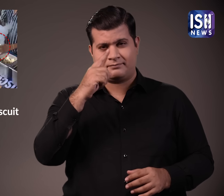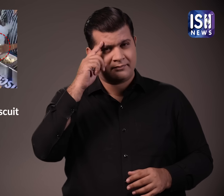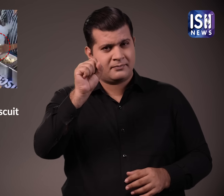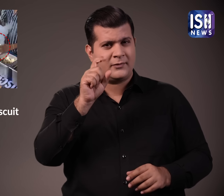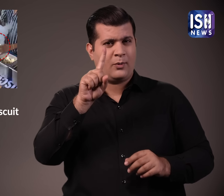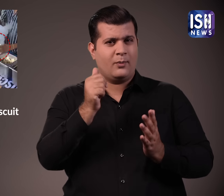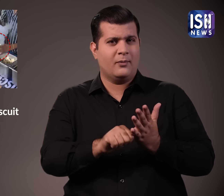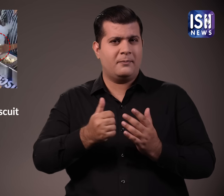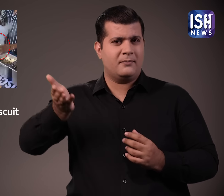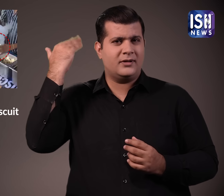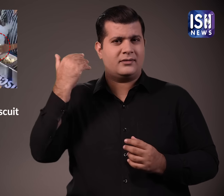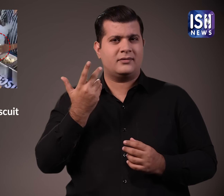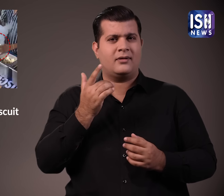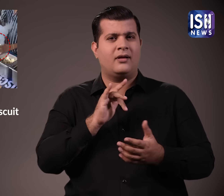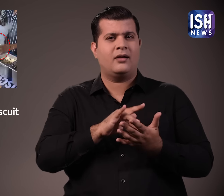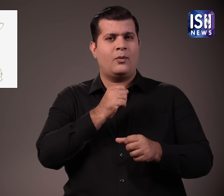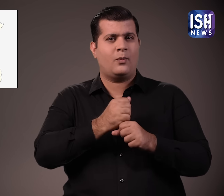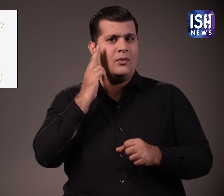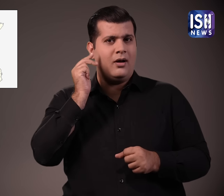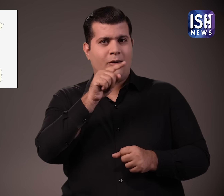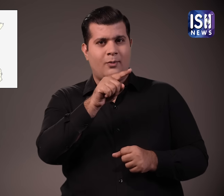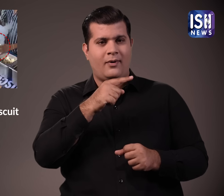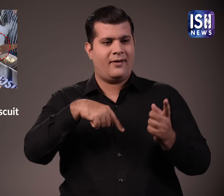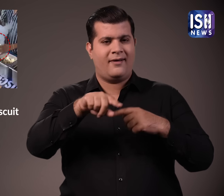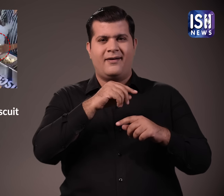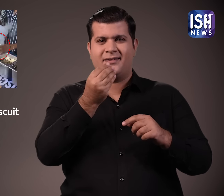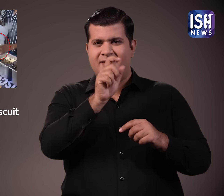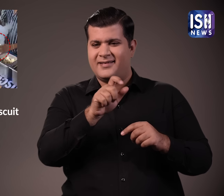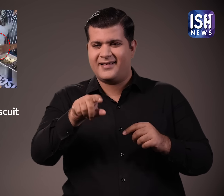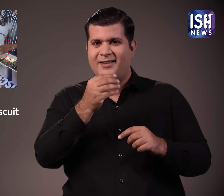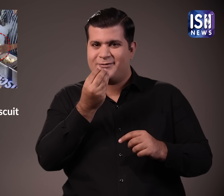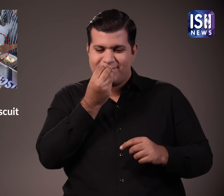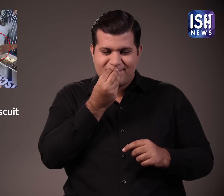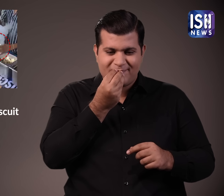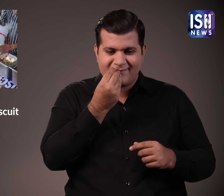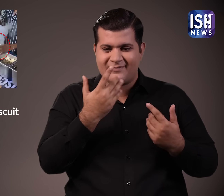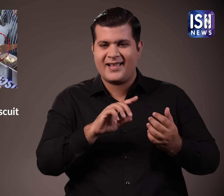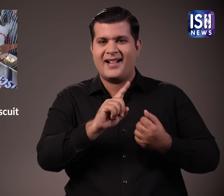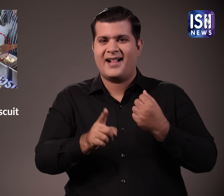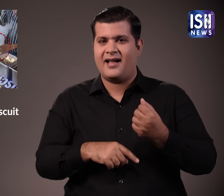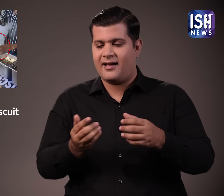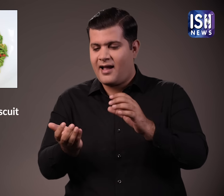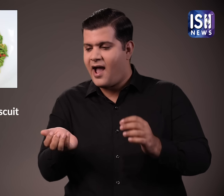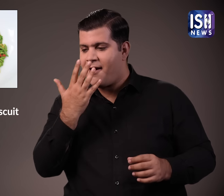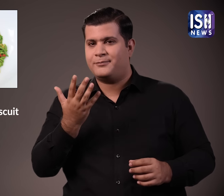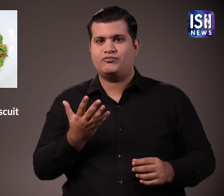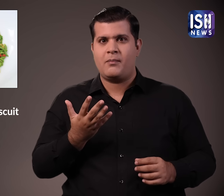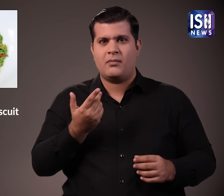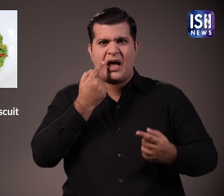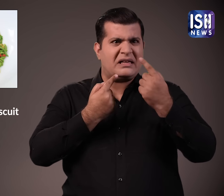Well, remember a month back a similar case of mouth bleeding happened after a group of friends ate mouth freshener at a local cafe.